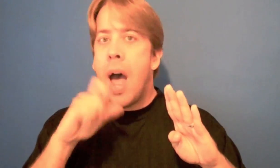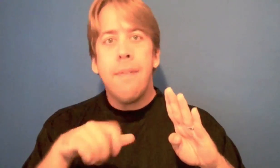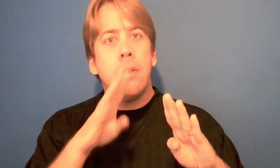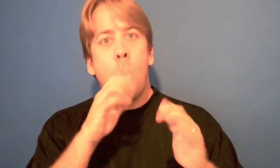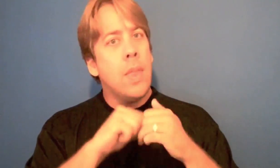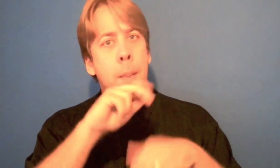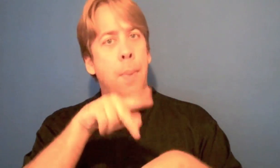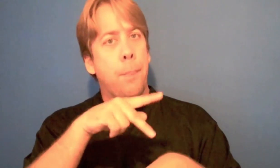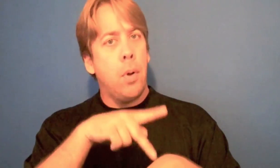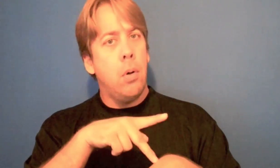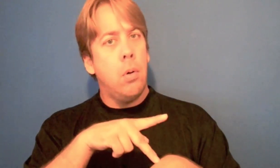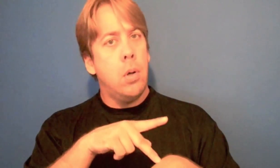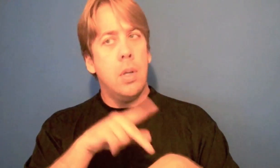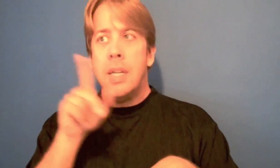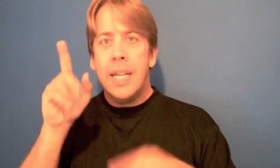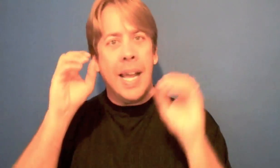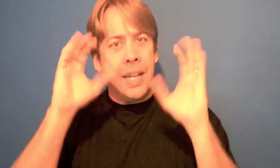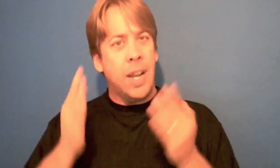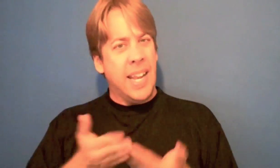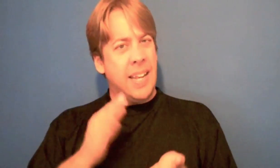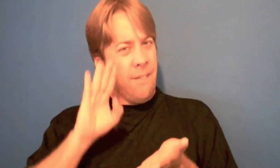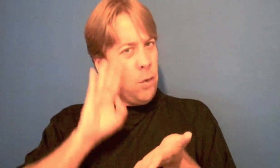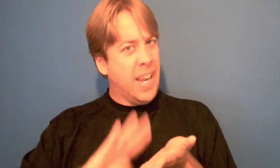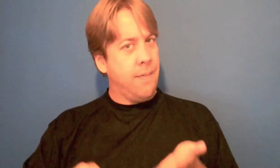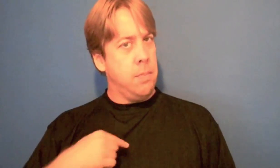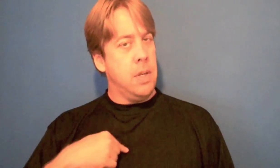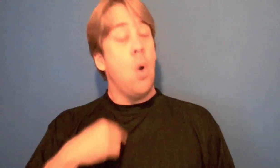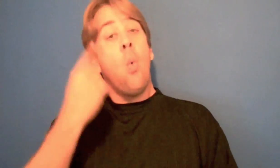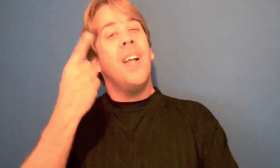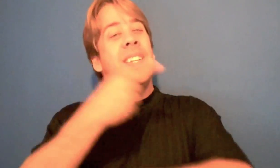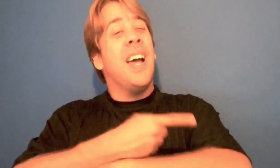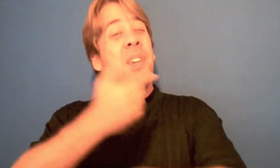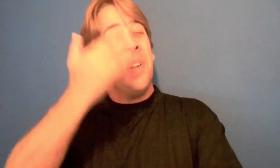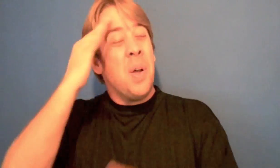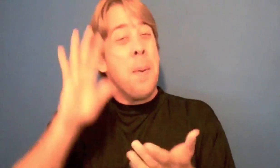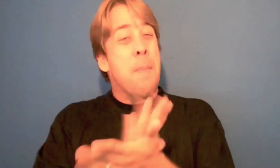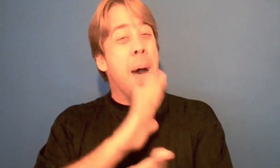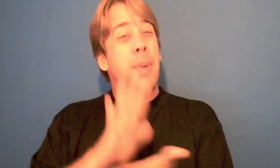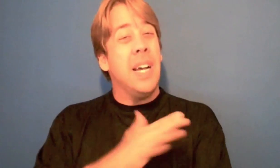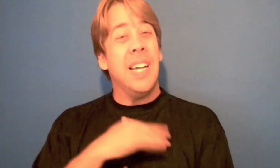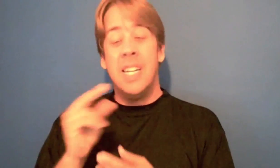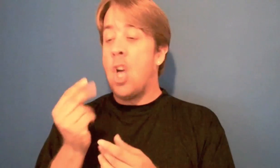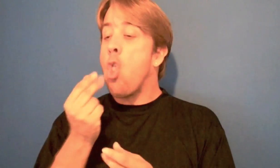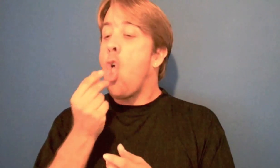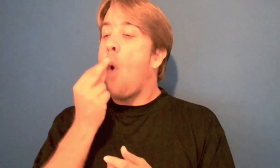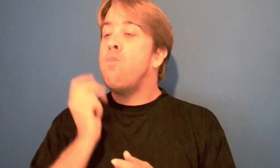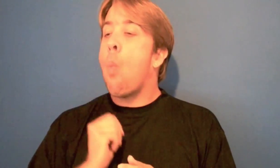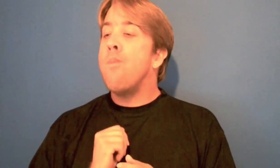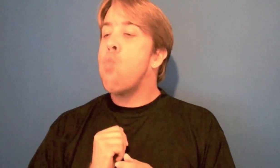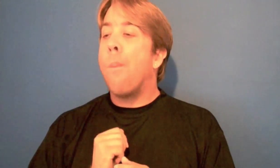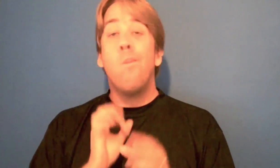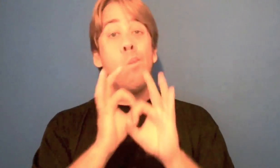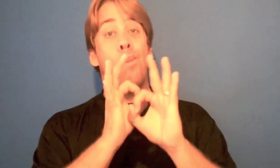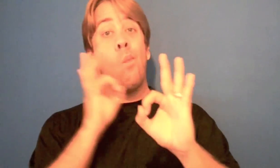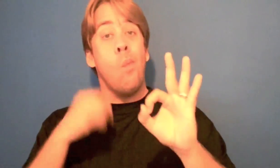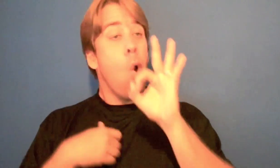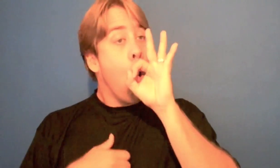got into trouble, I was never sent to the principal's office. The teacher always forgave me. One day, I chewed up some paper,